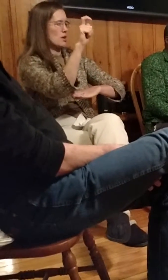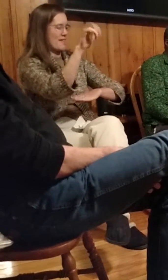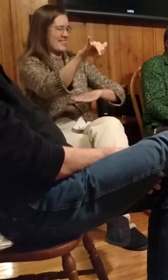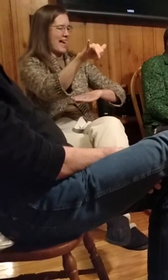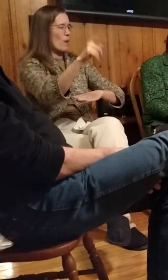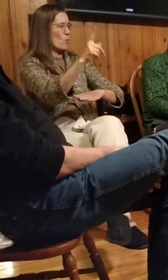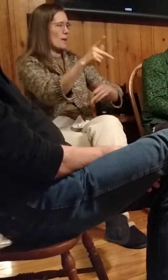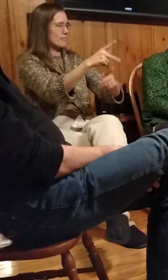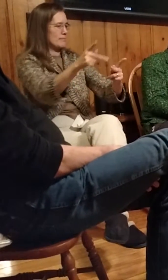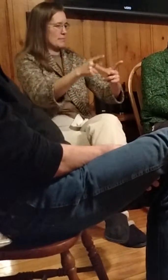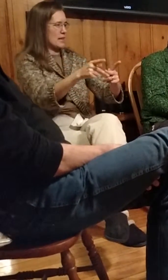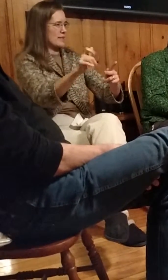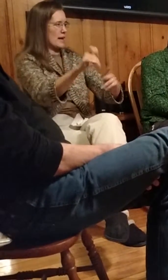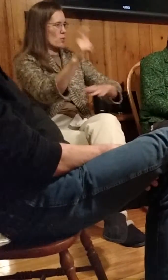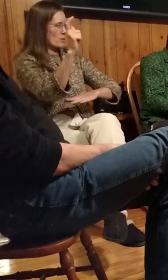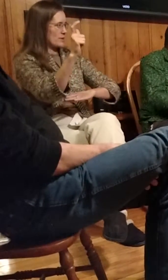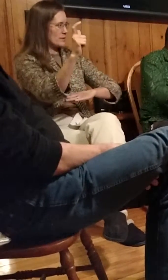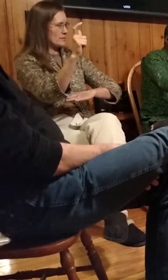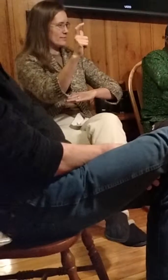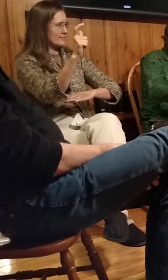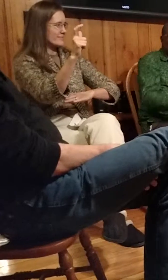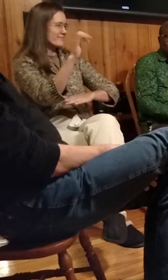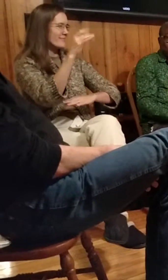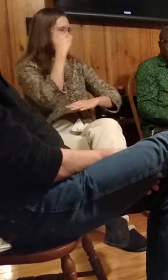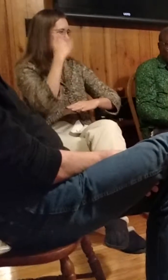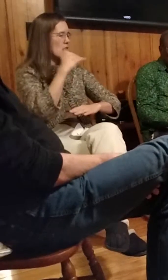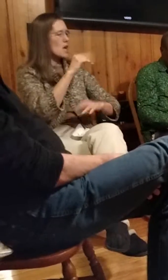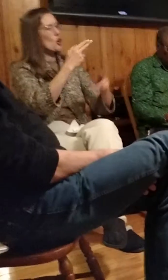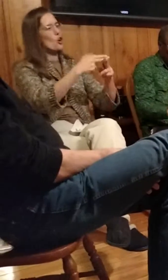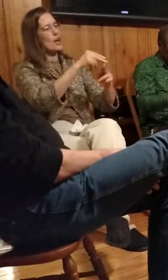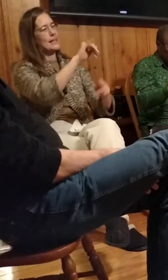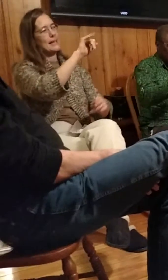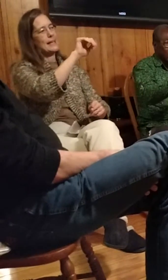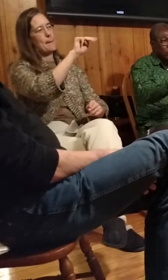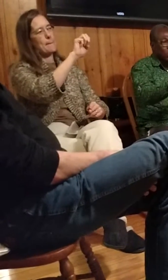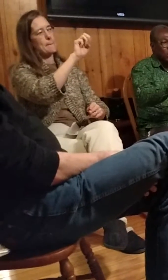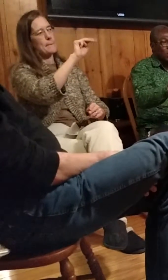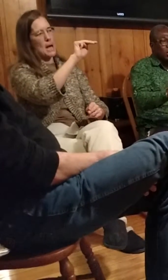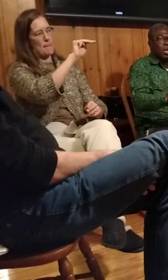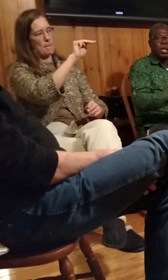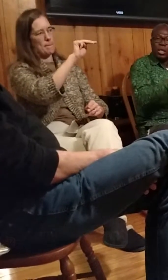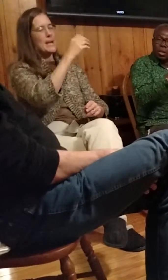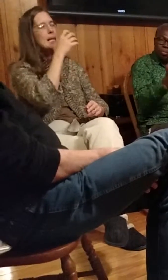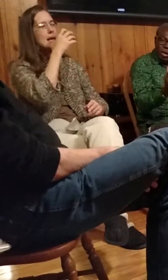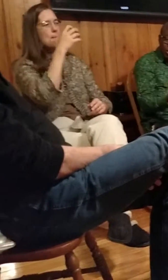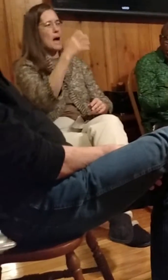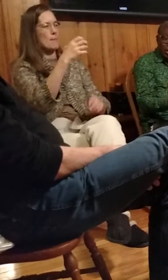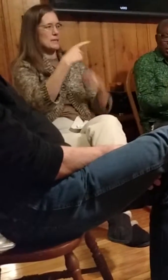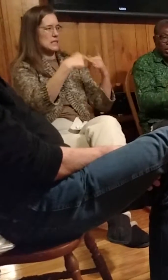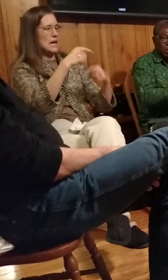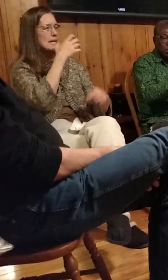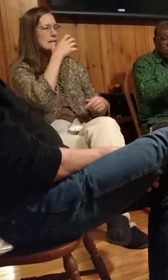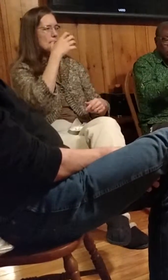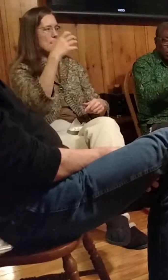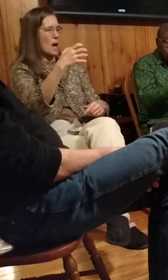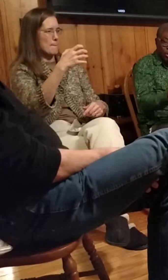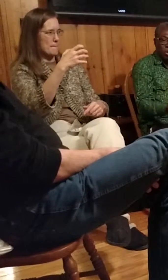say that headman. Headman in the mosque. Yeah. So you see one person standing in front. He is the big man there.